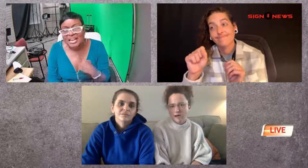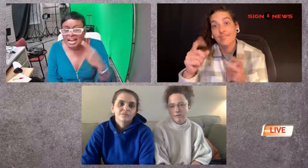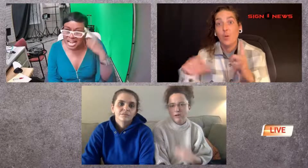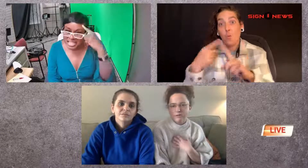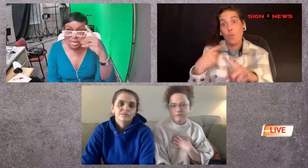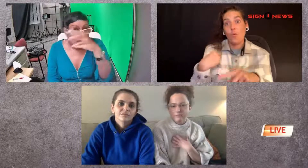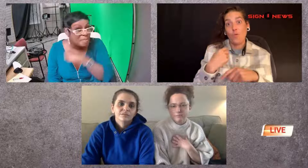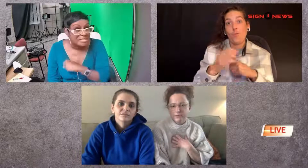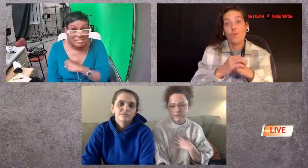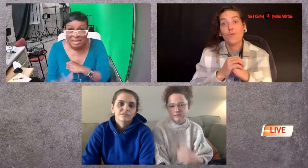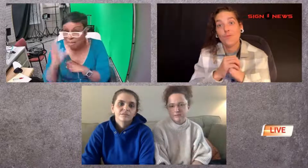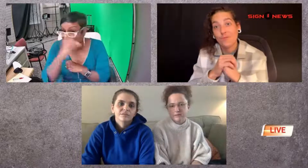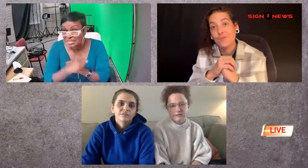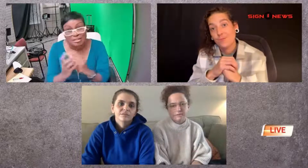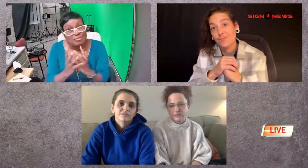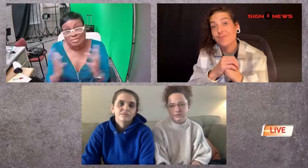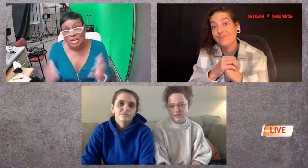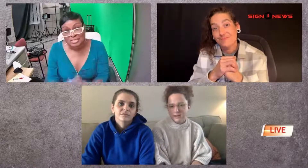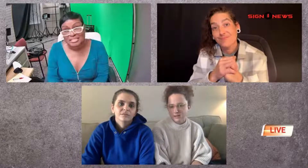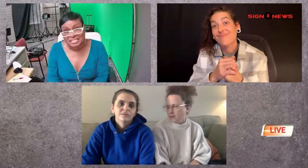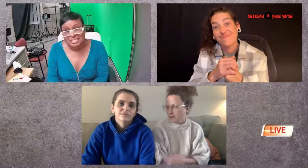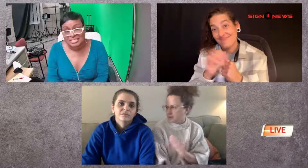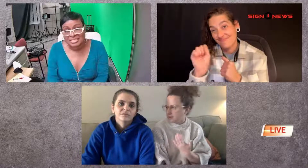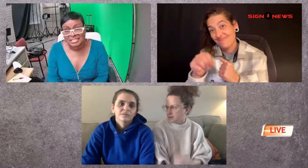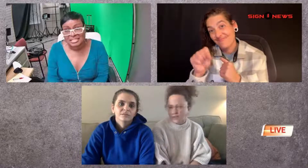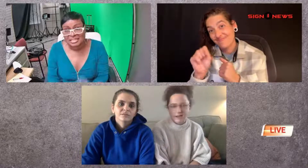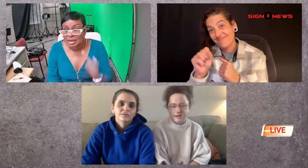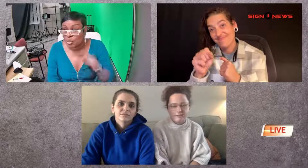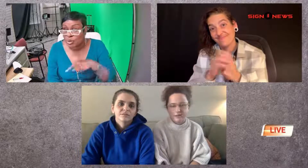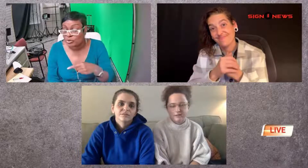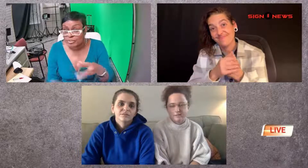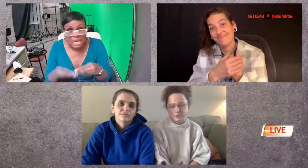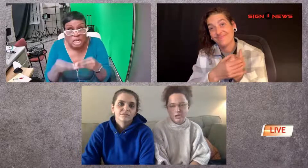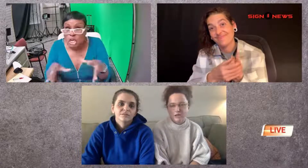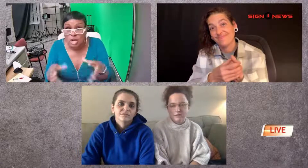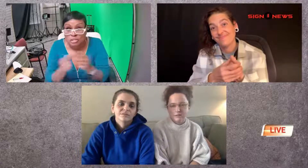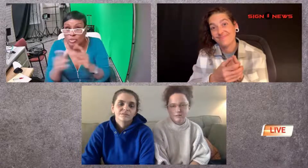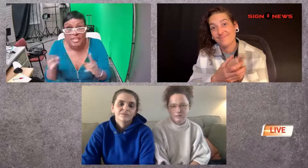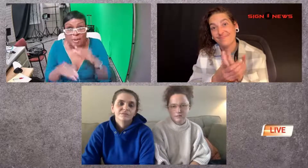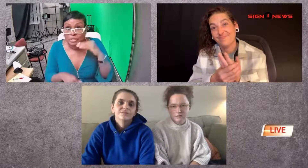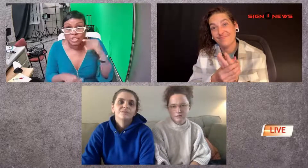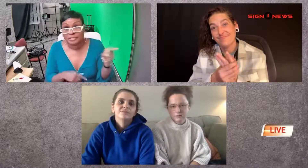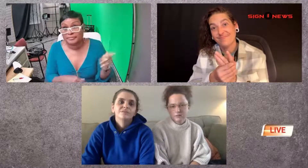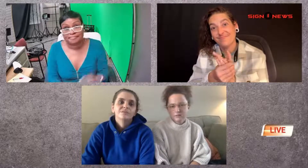out. I would have been completely at a loss if I hadn't have had Michelle.